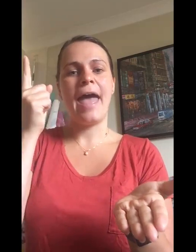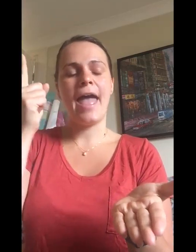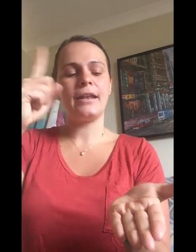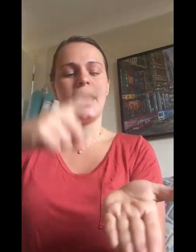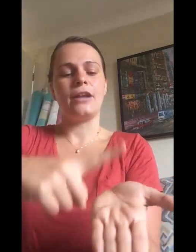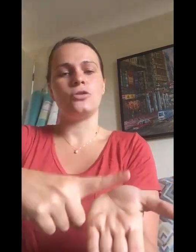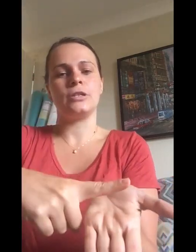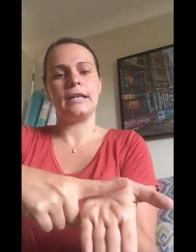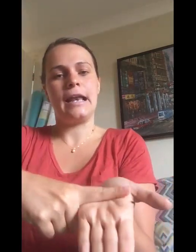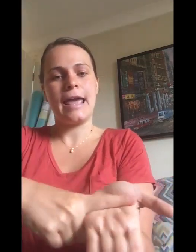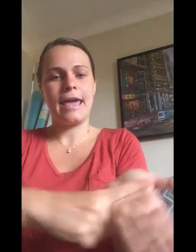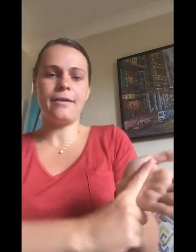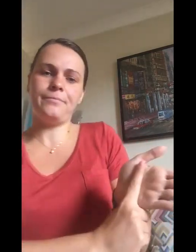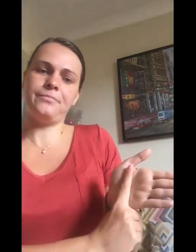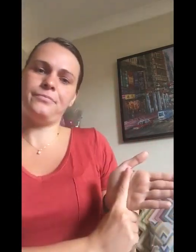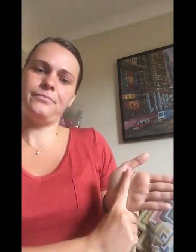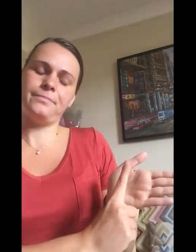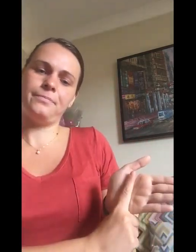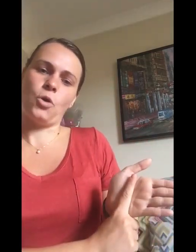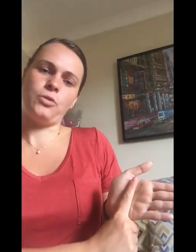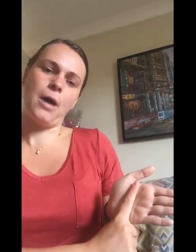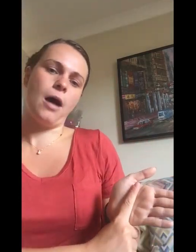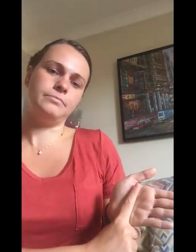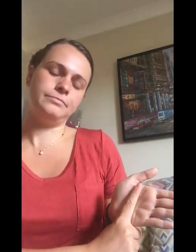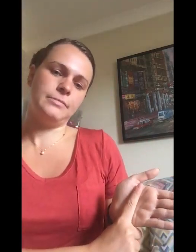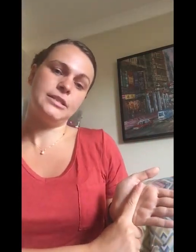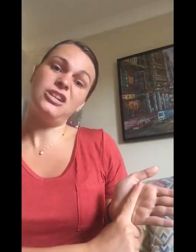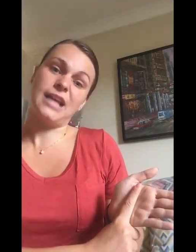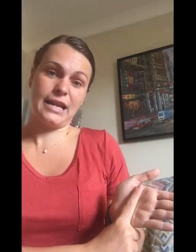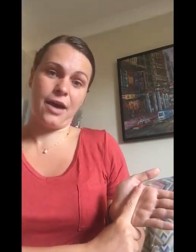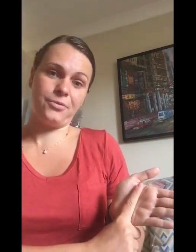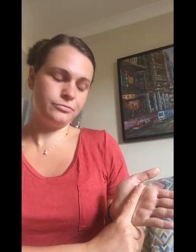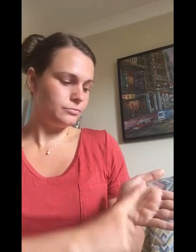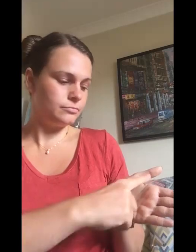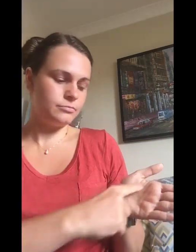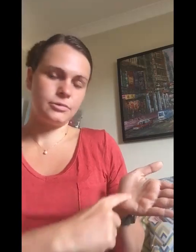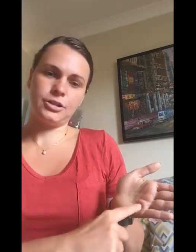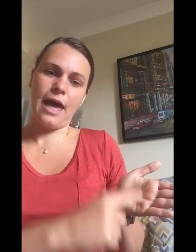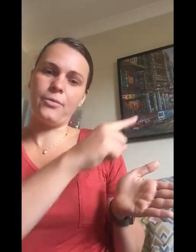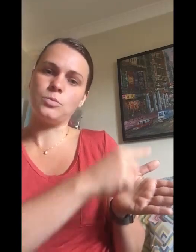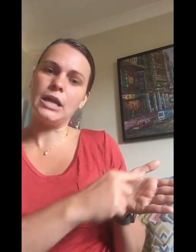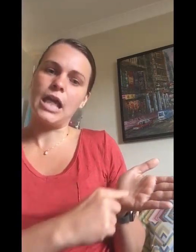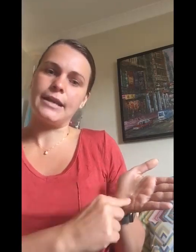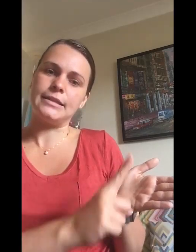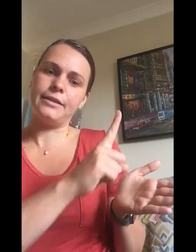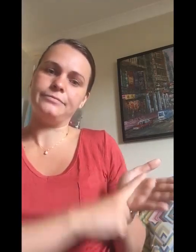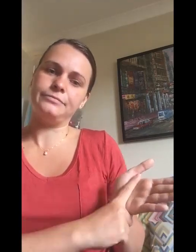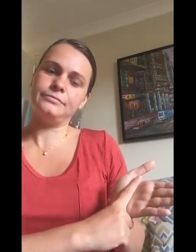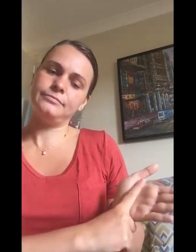pen and you're just going to lay it on your palm. So it looks like an L, because L is one line, isn't it?